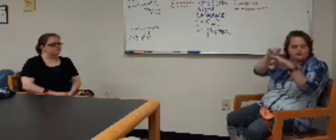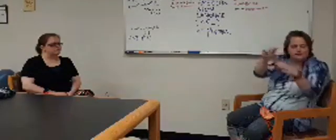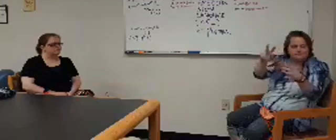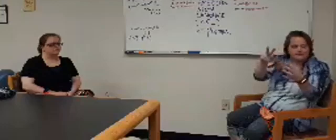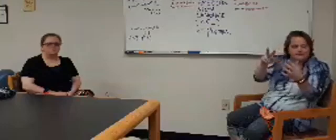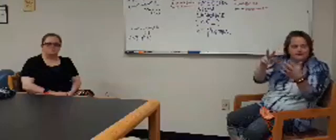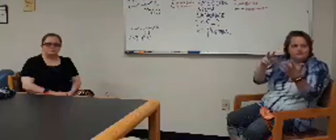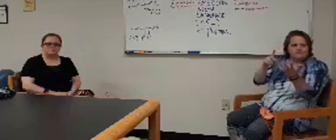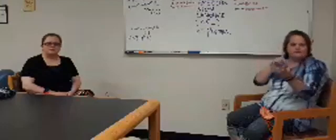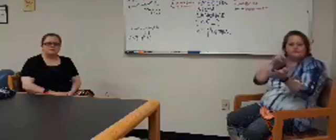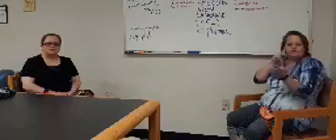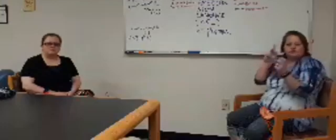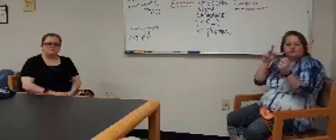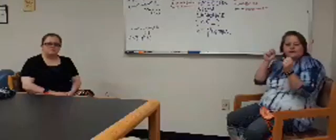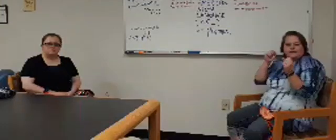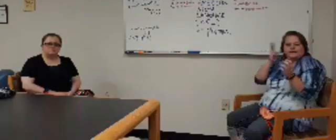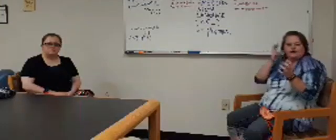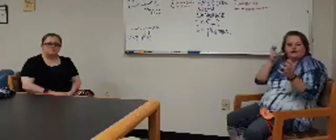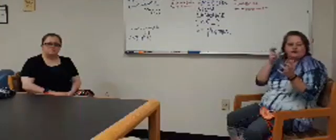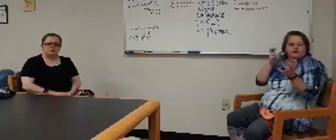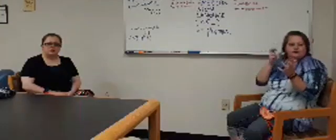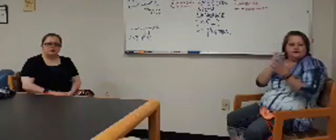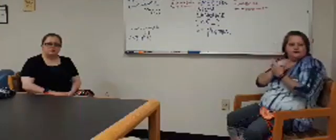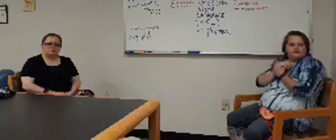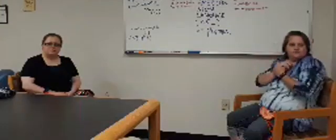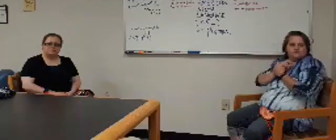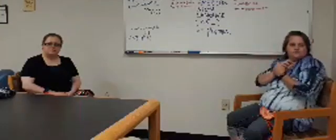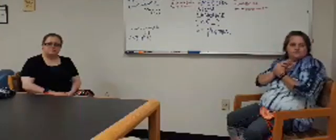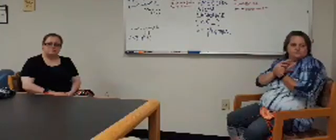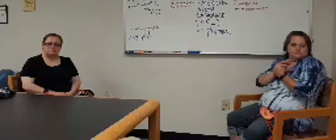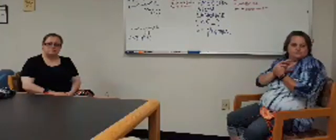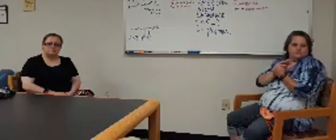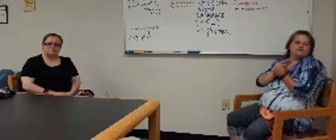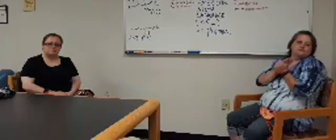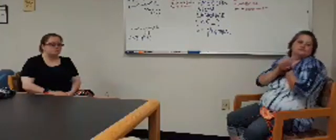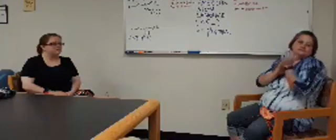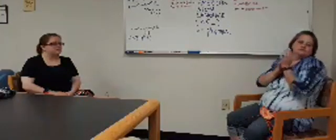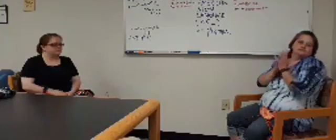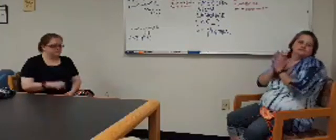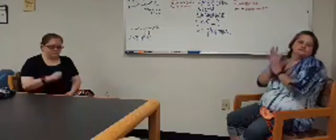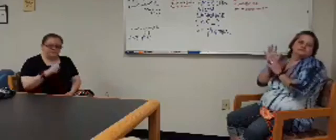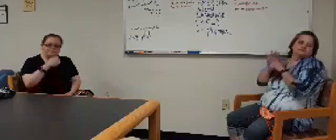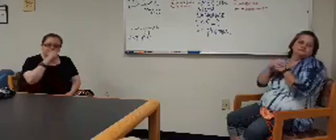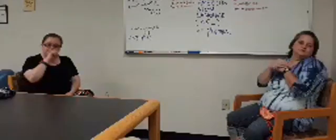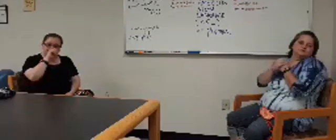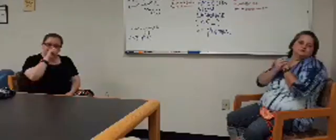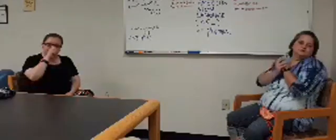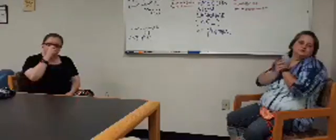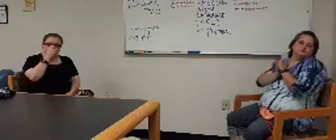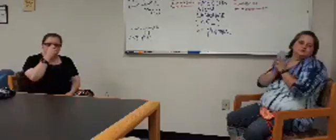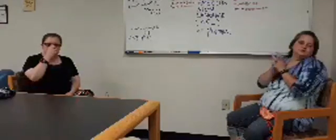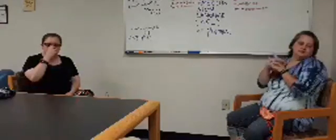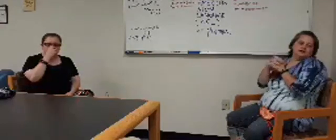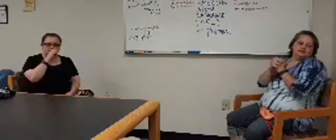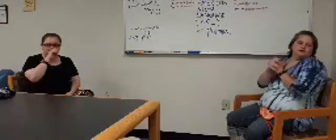TV. Right. The person can hear. But that's for big office settings though, right? But just for home. Yeah. I use